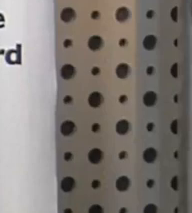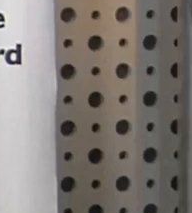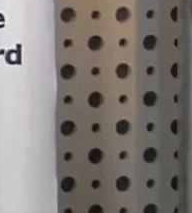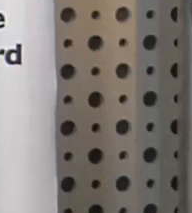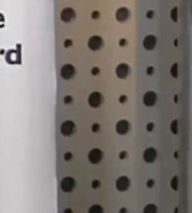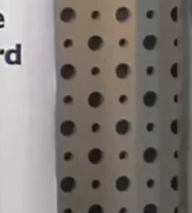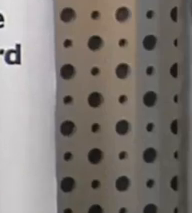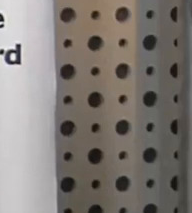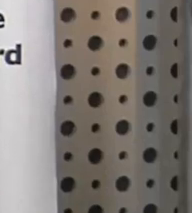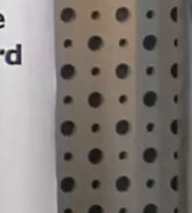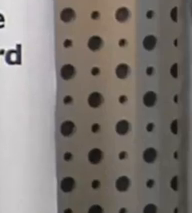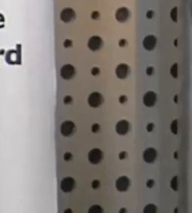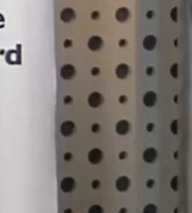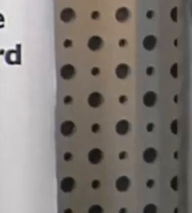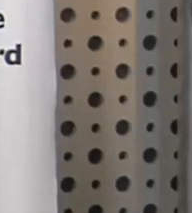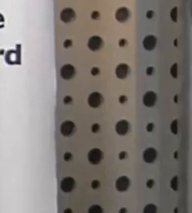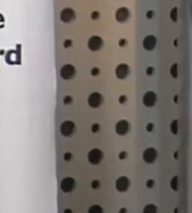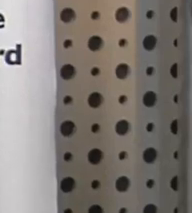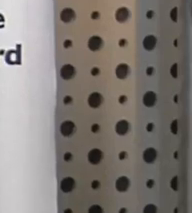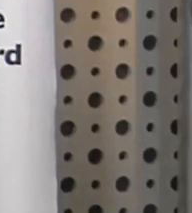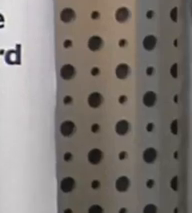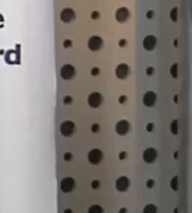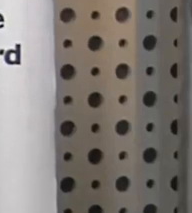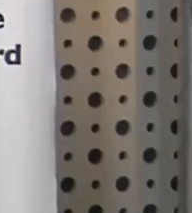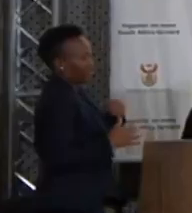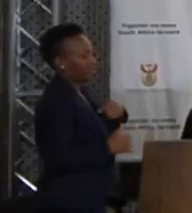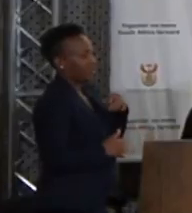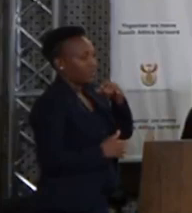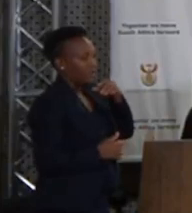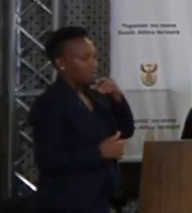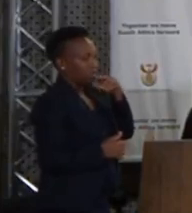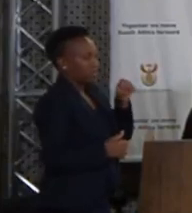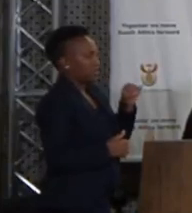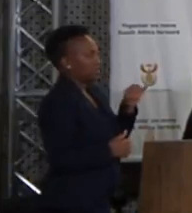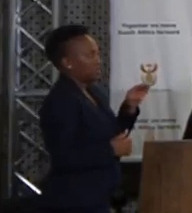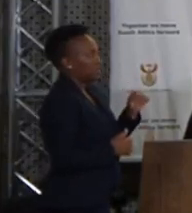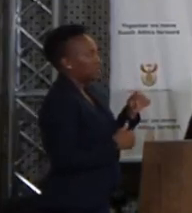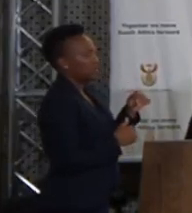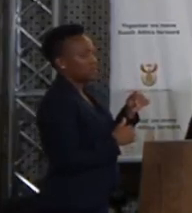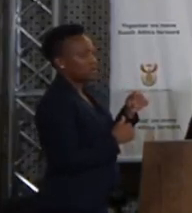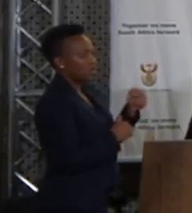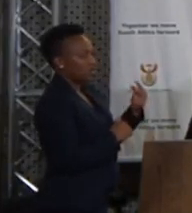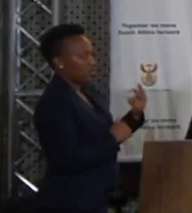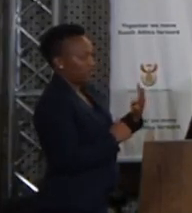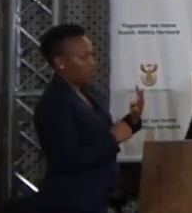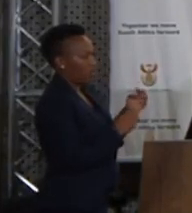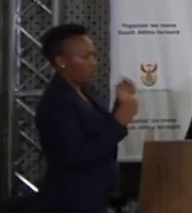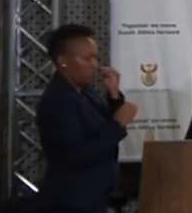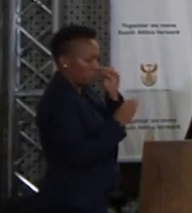you. I've made arrangements. Hi, my name is Isabel. I'm from Netwerk 24 and also the Beeld